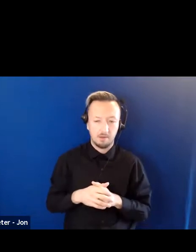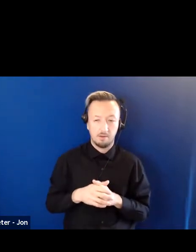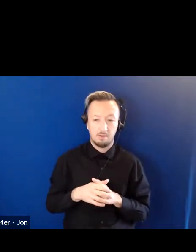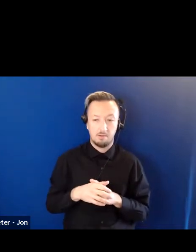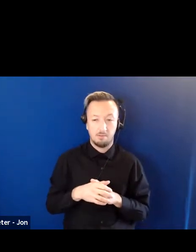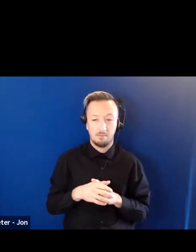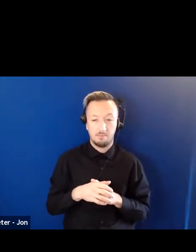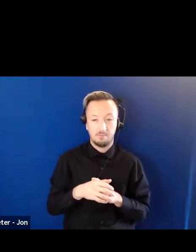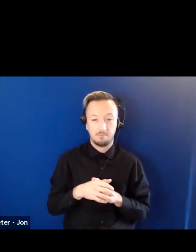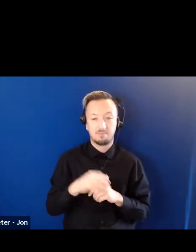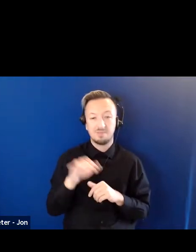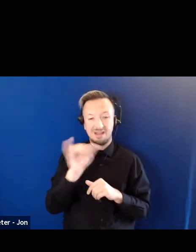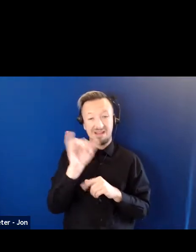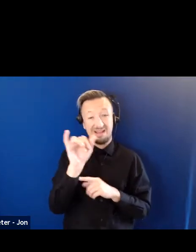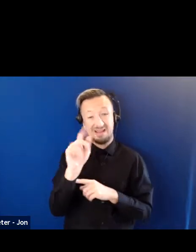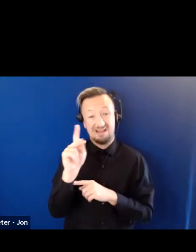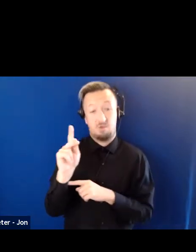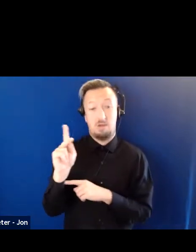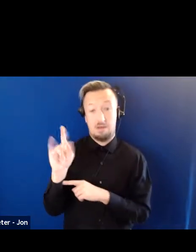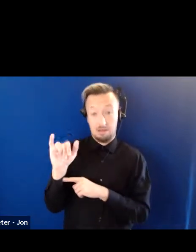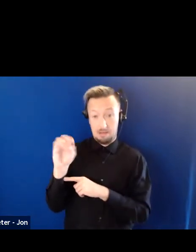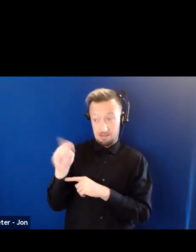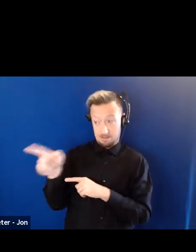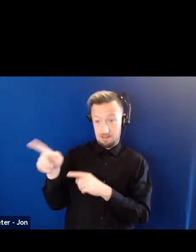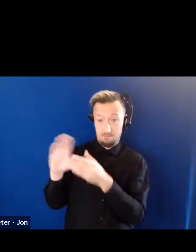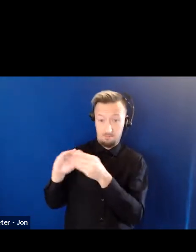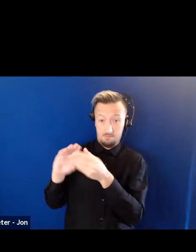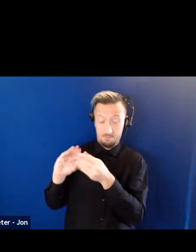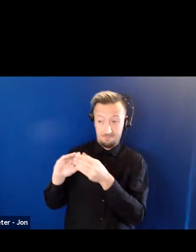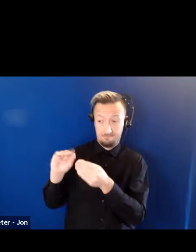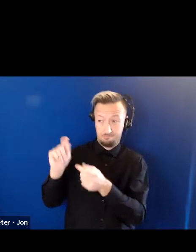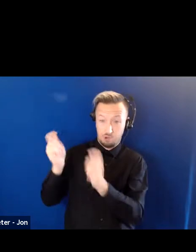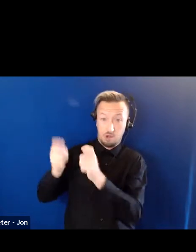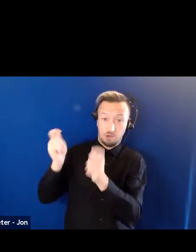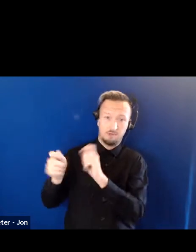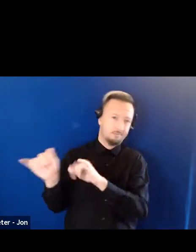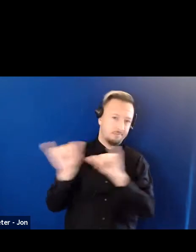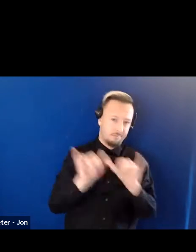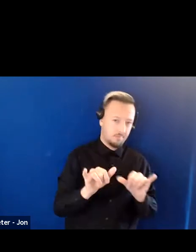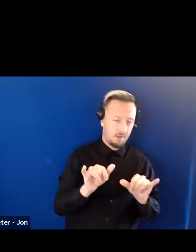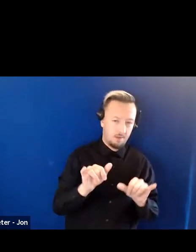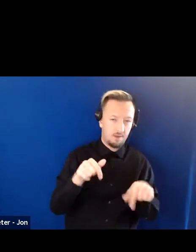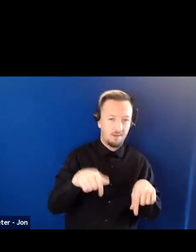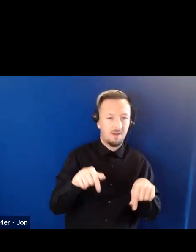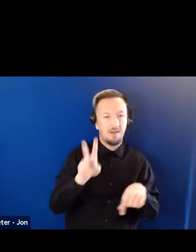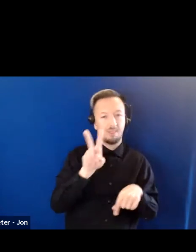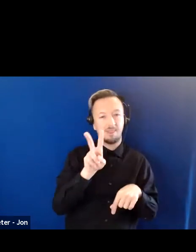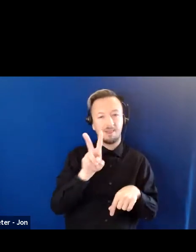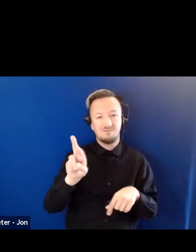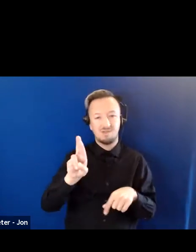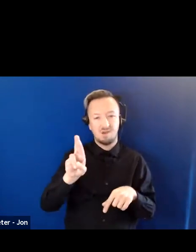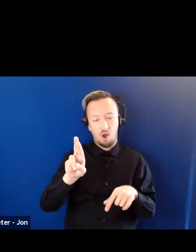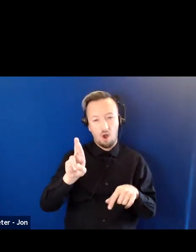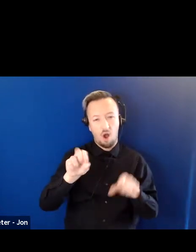to Kim, we have also had major changes within our VR system.